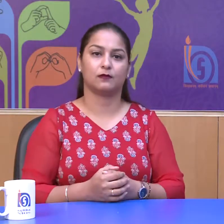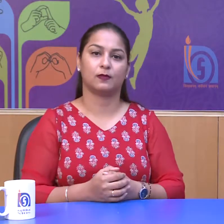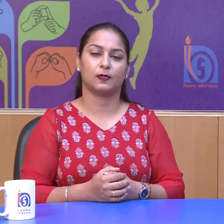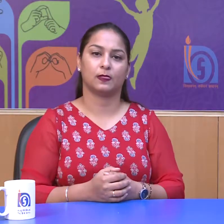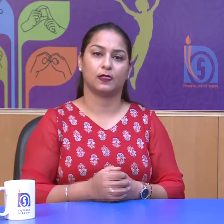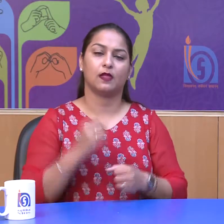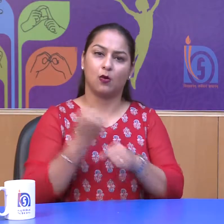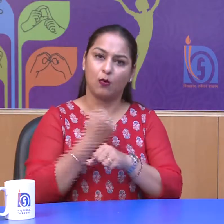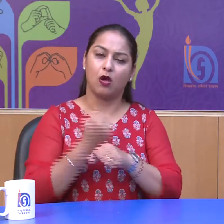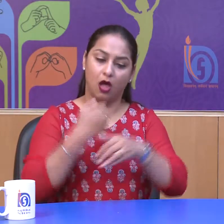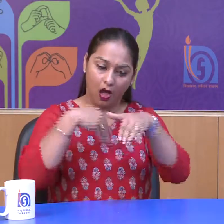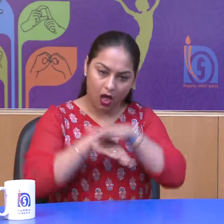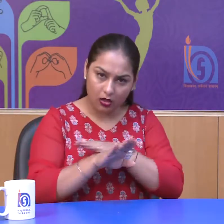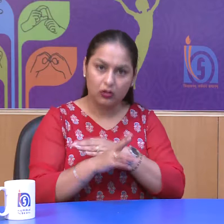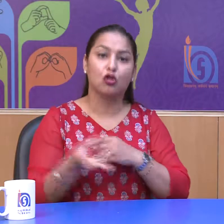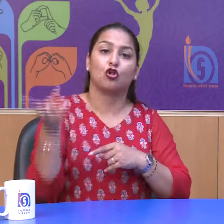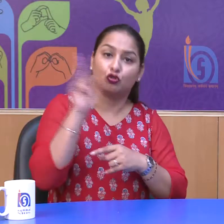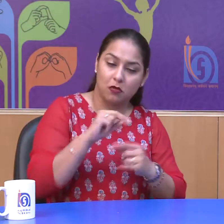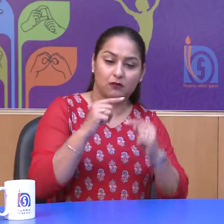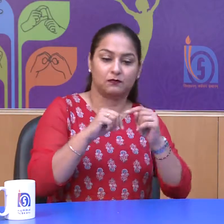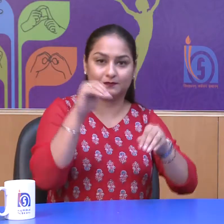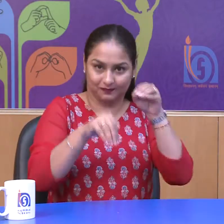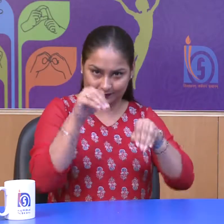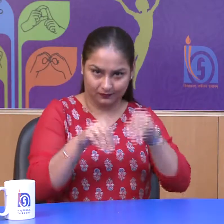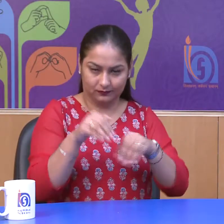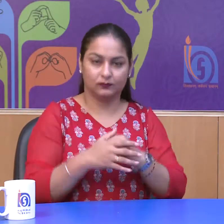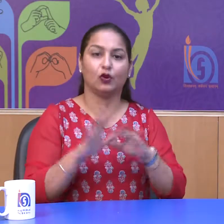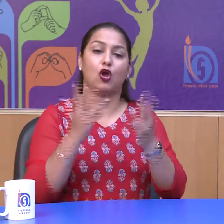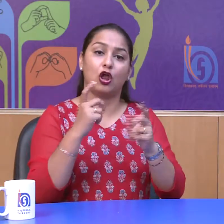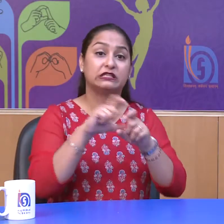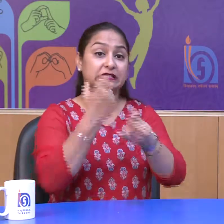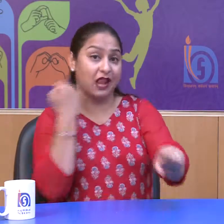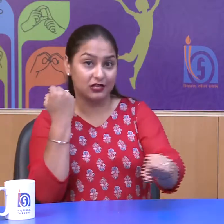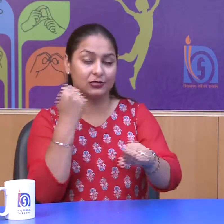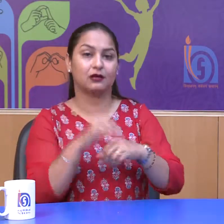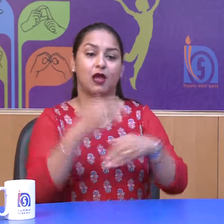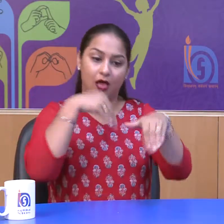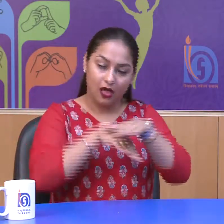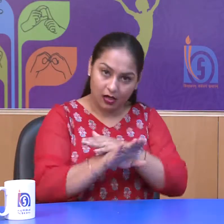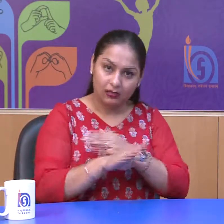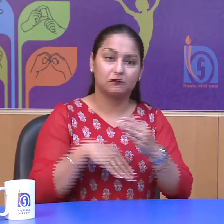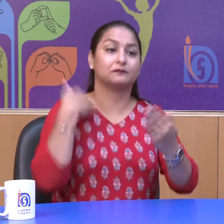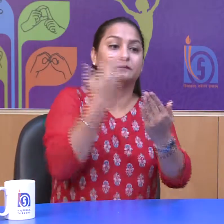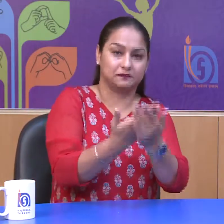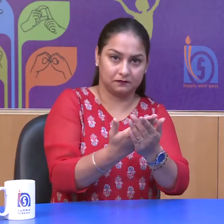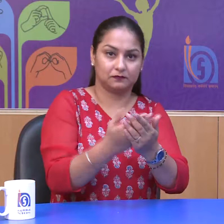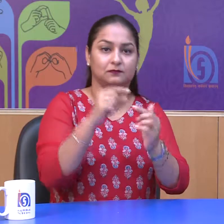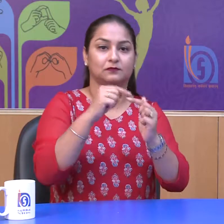seeking re-election, or is a challenger seeking to unseat the